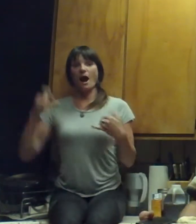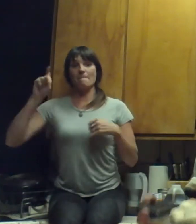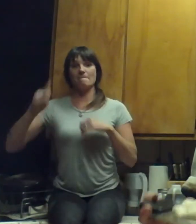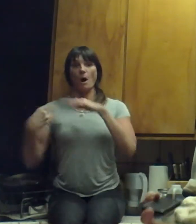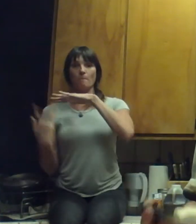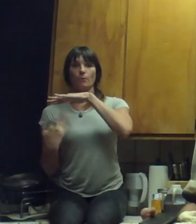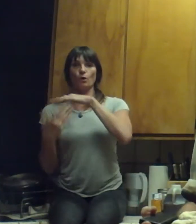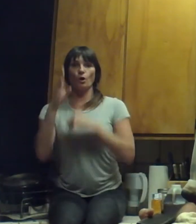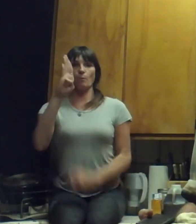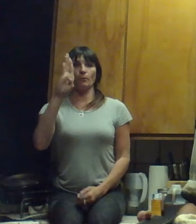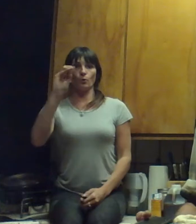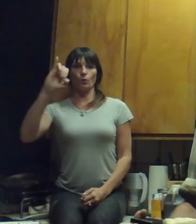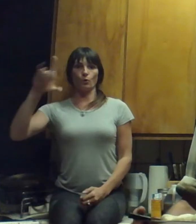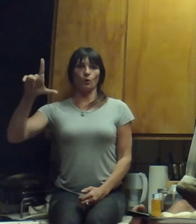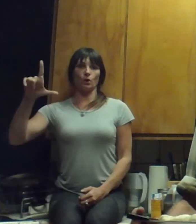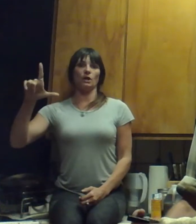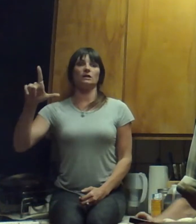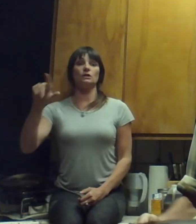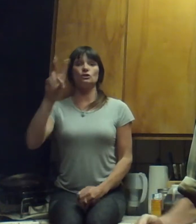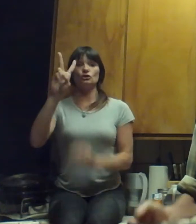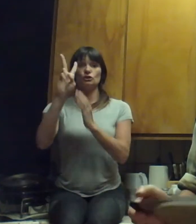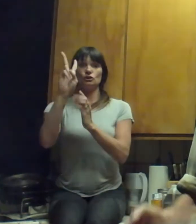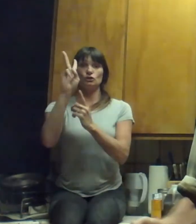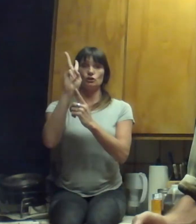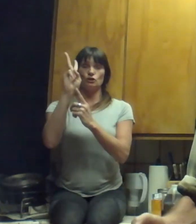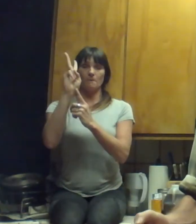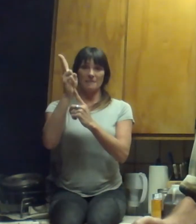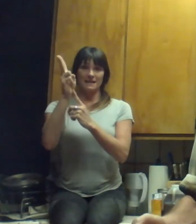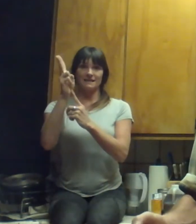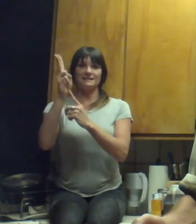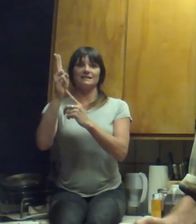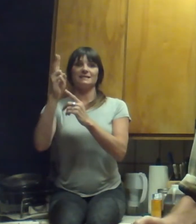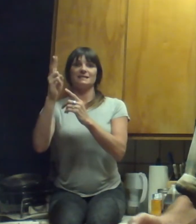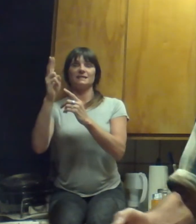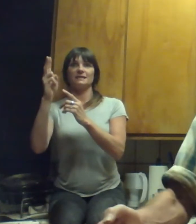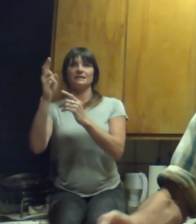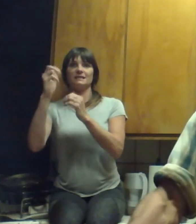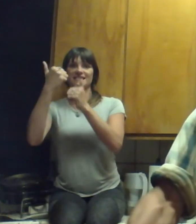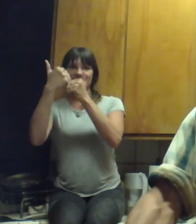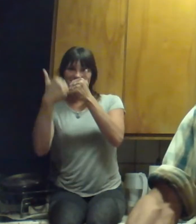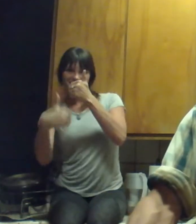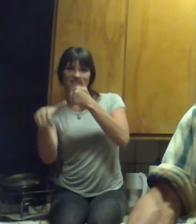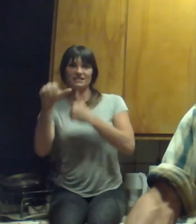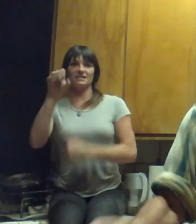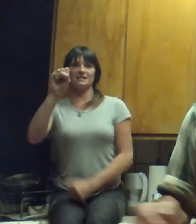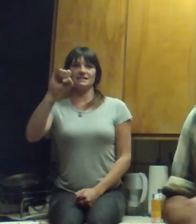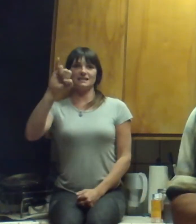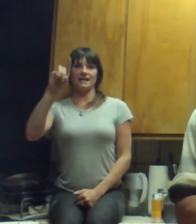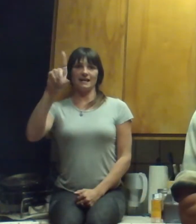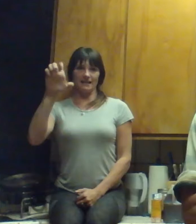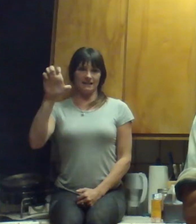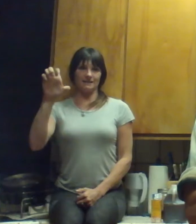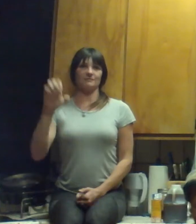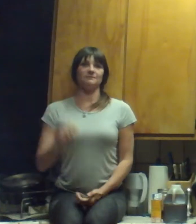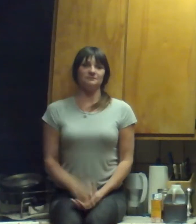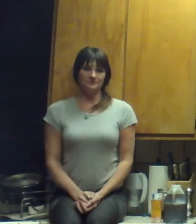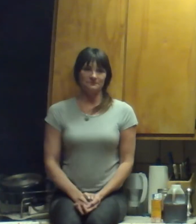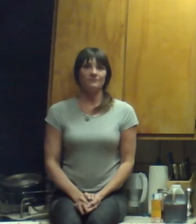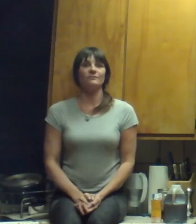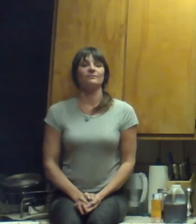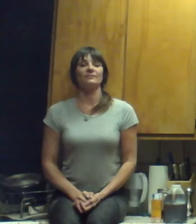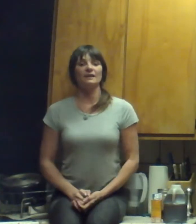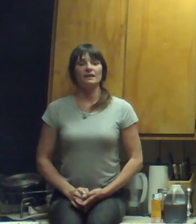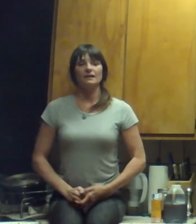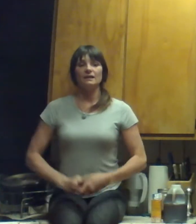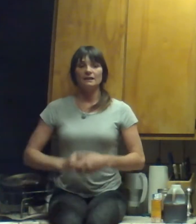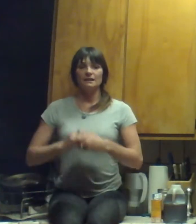2 minutes on a side. And so I'm going to show you what you do to boil bagels. Now, what people